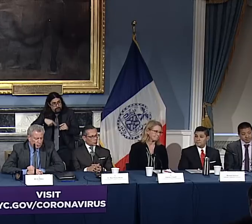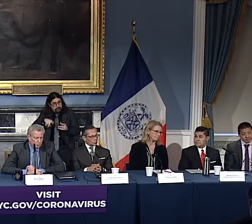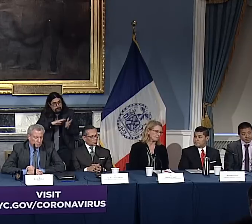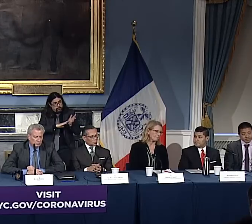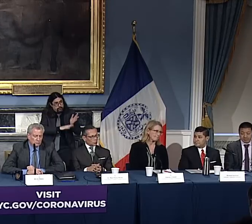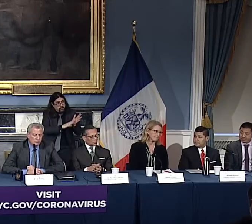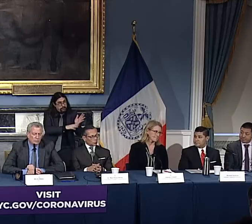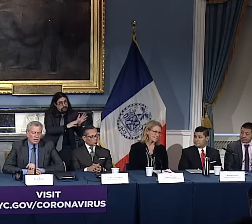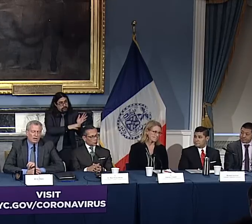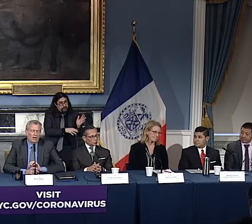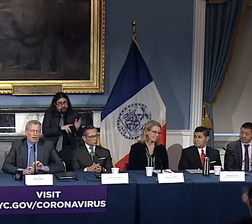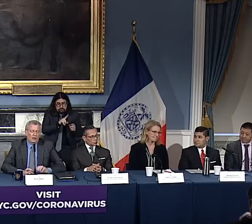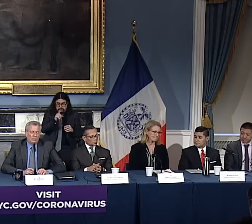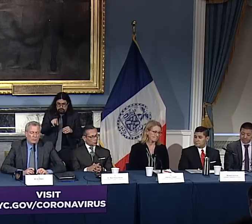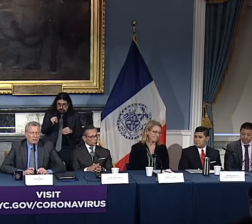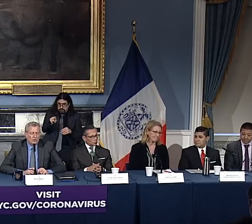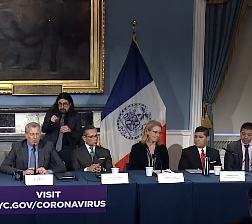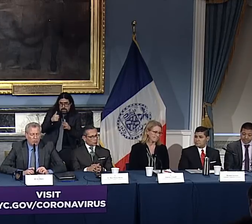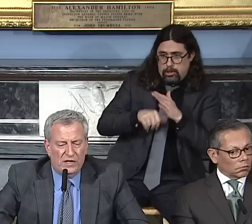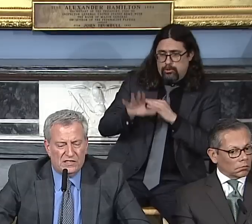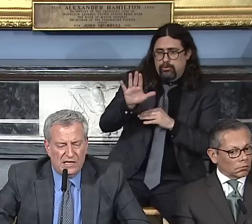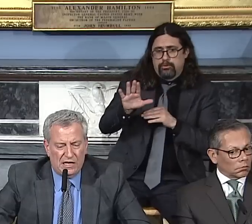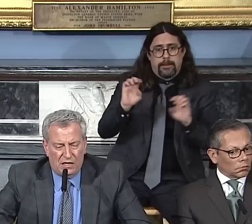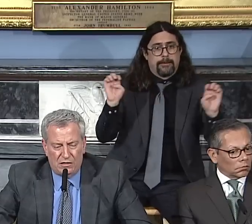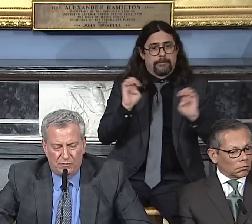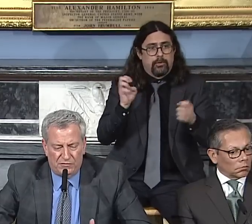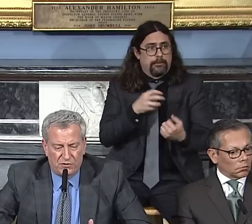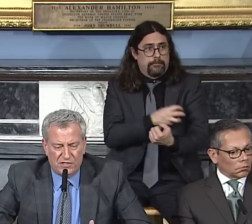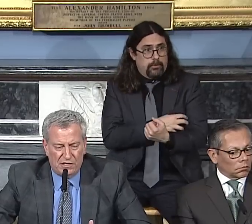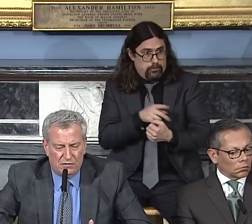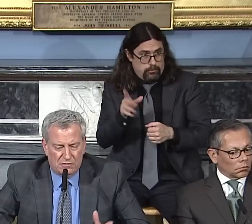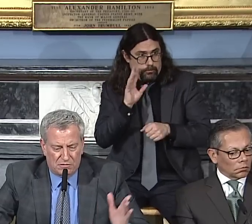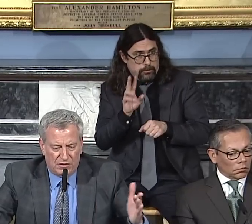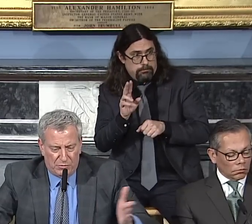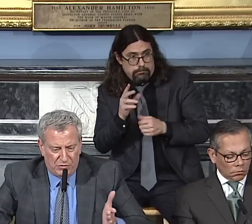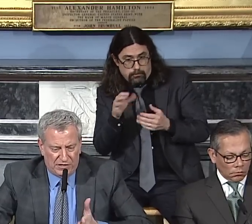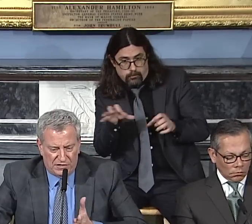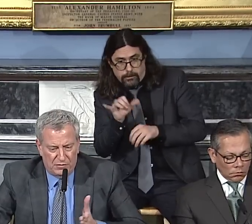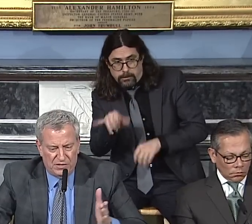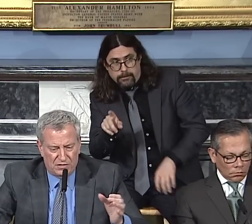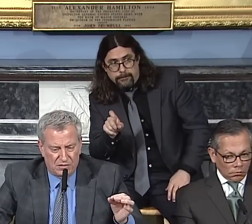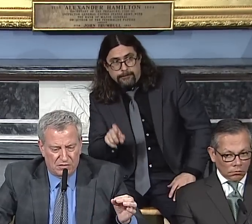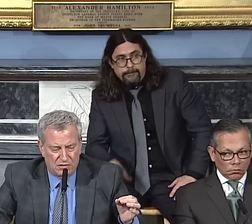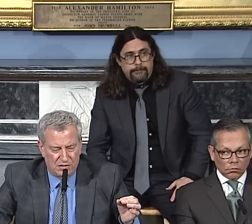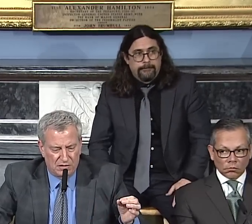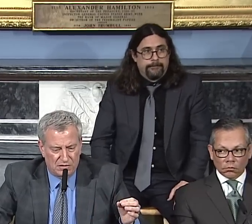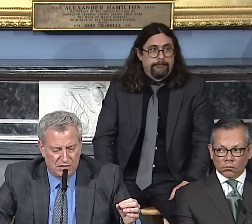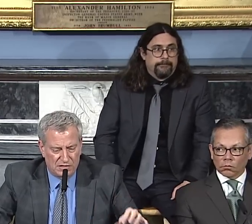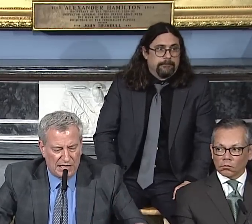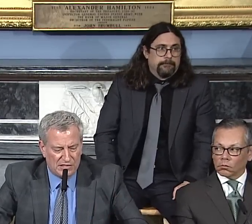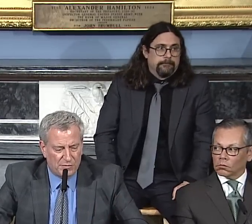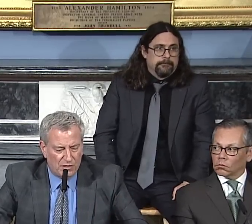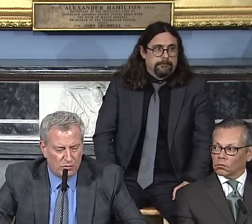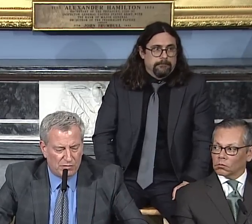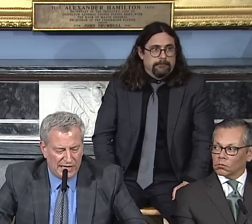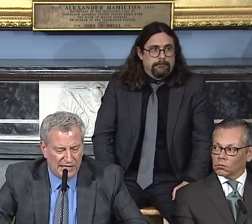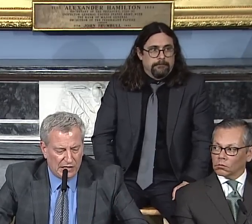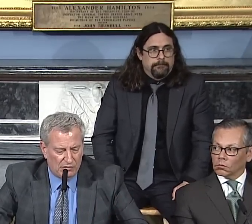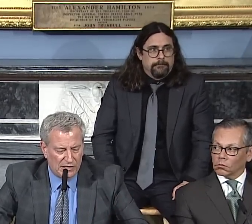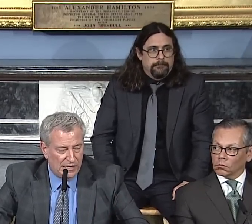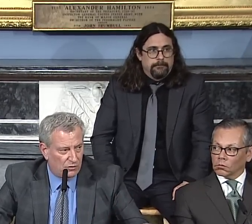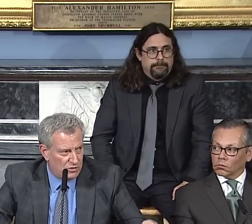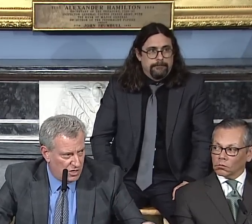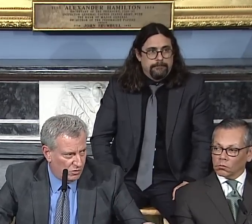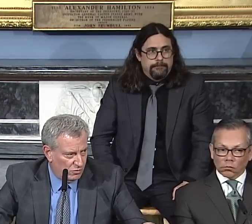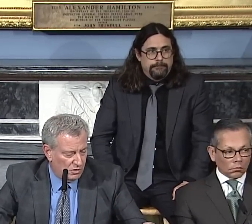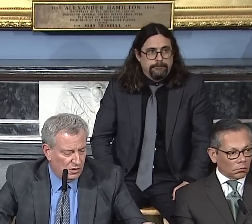emergency order? No, that's not on. Let me first say, just let me break this into pieces. Is that something we're planning on